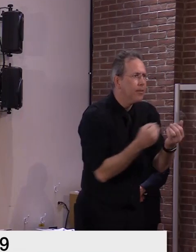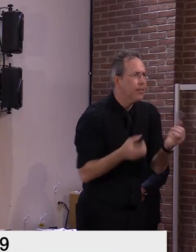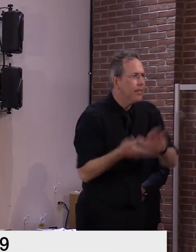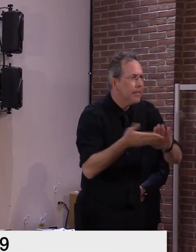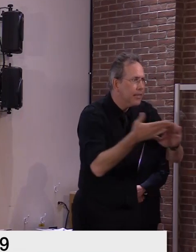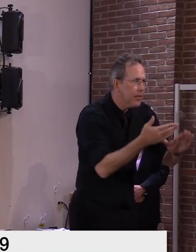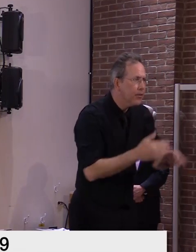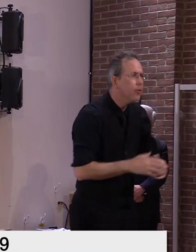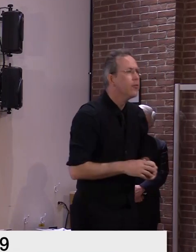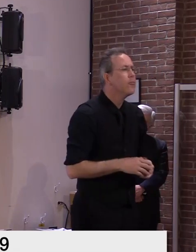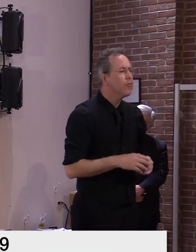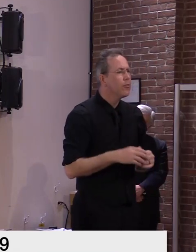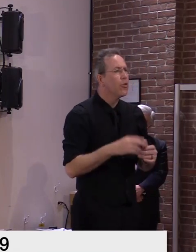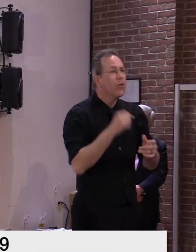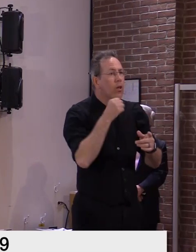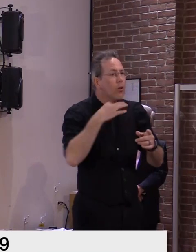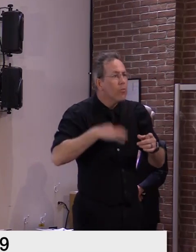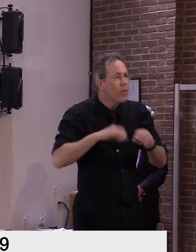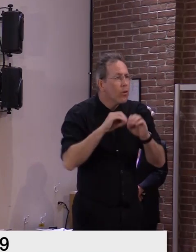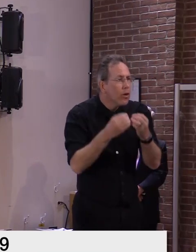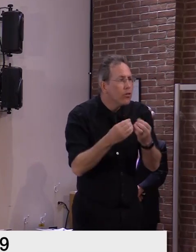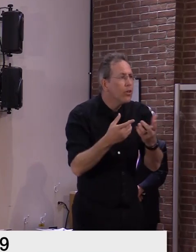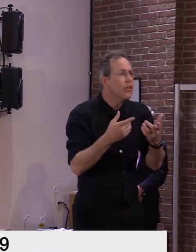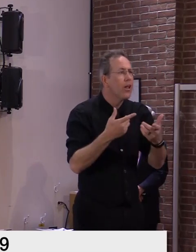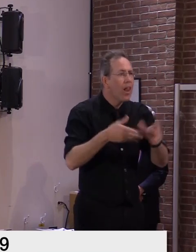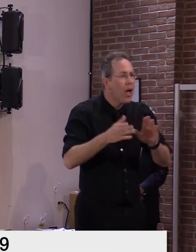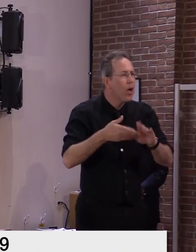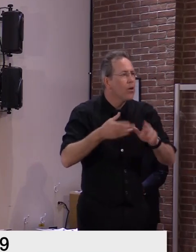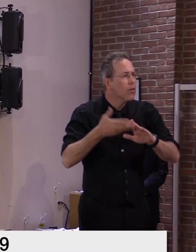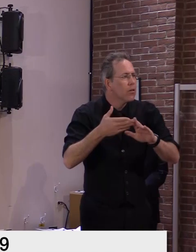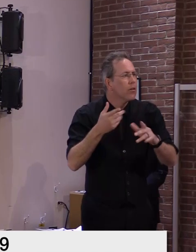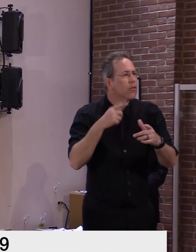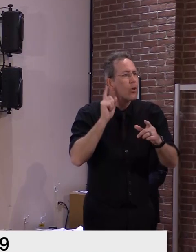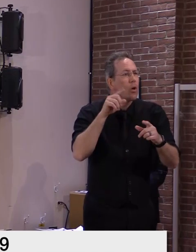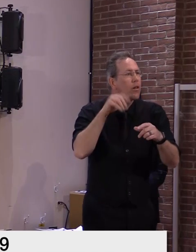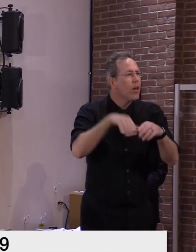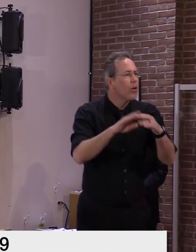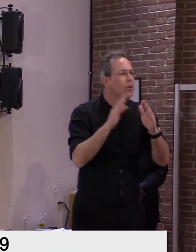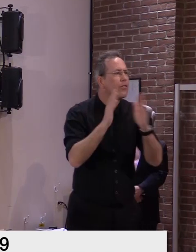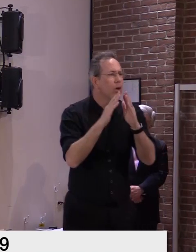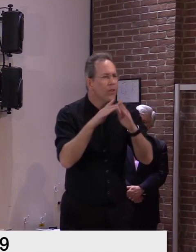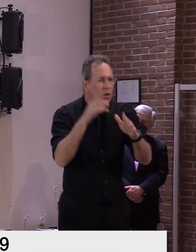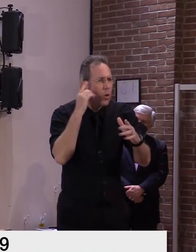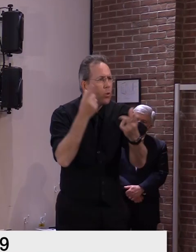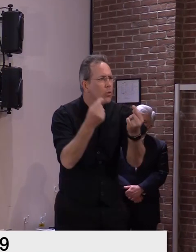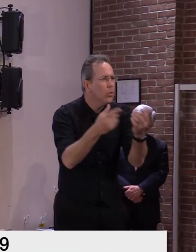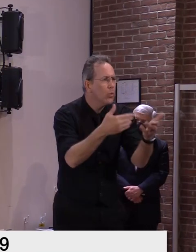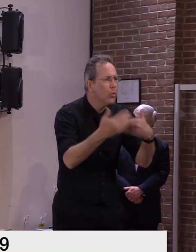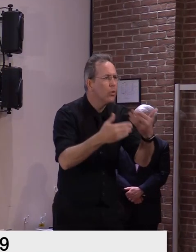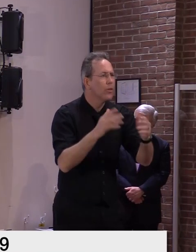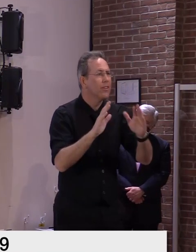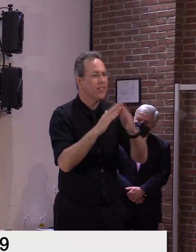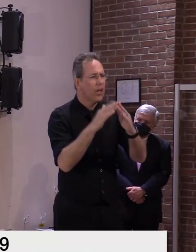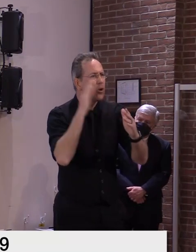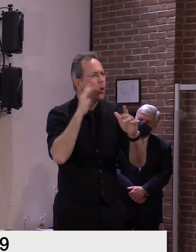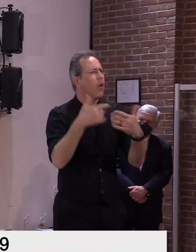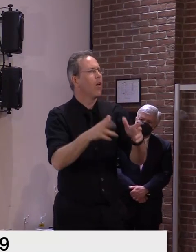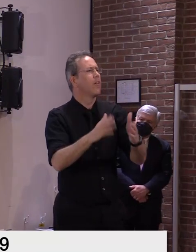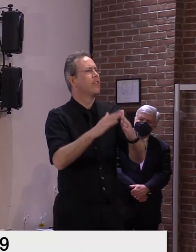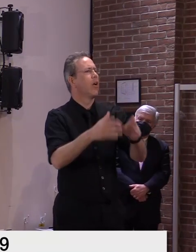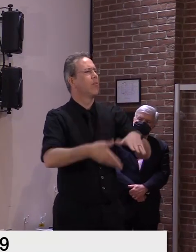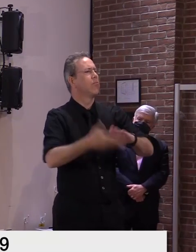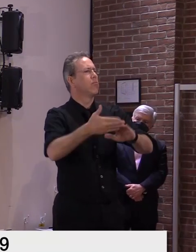villages, giving them the opportunity, those on the ground, those having the expertise in some of these communities to determine